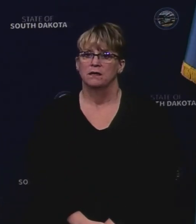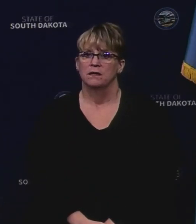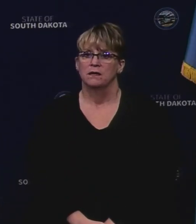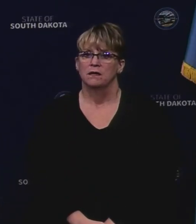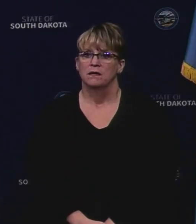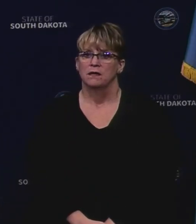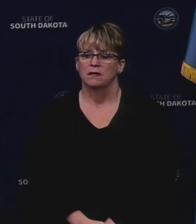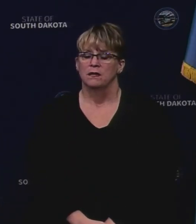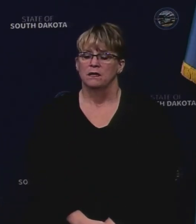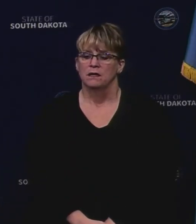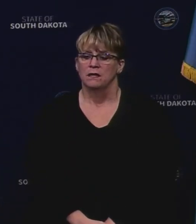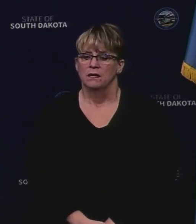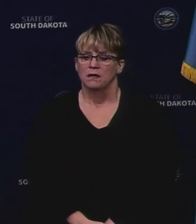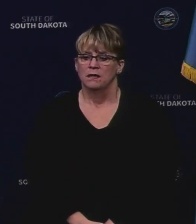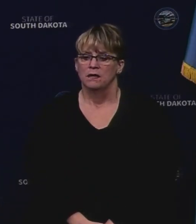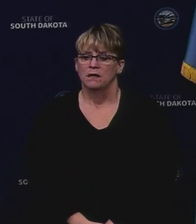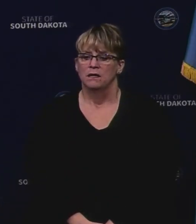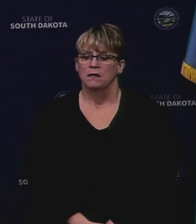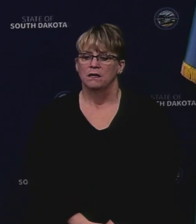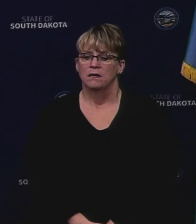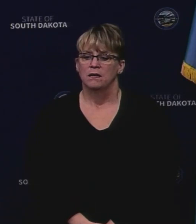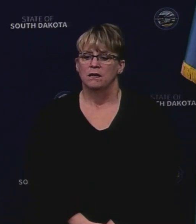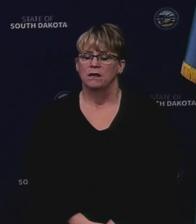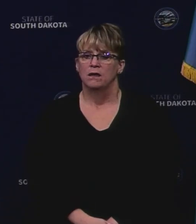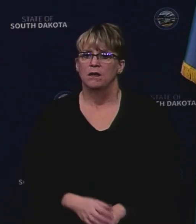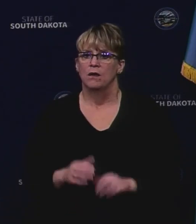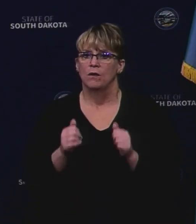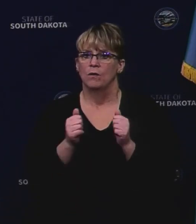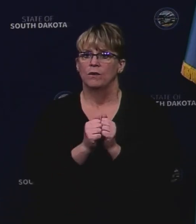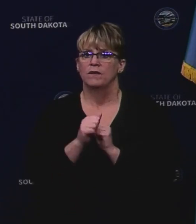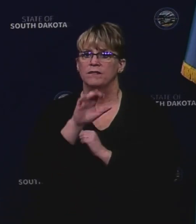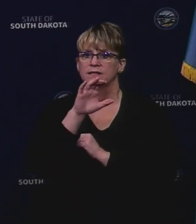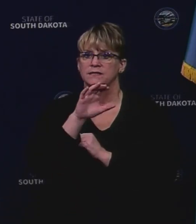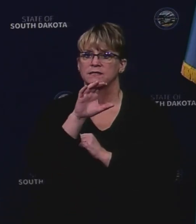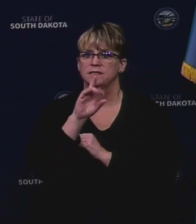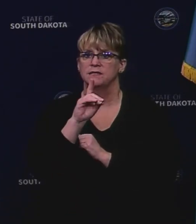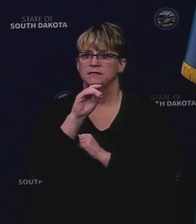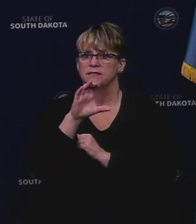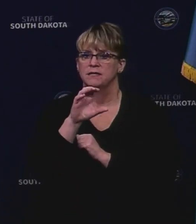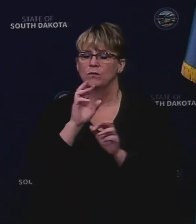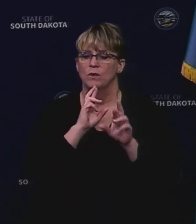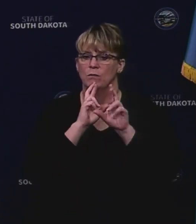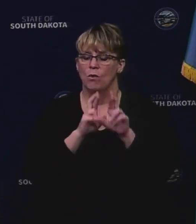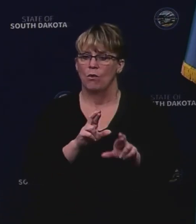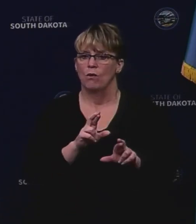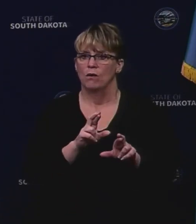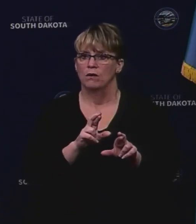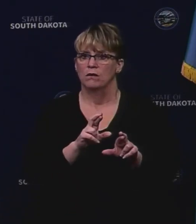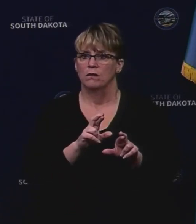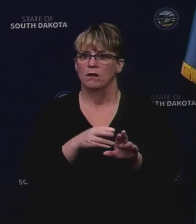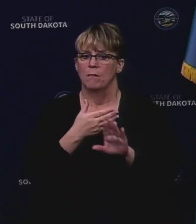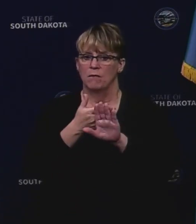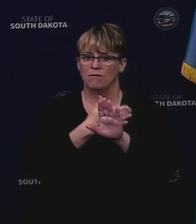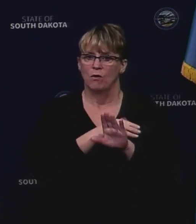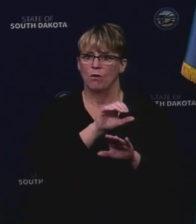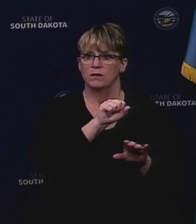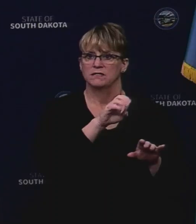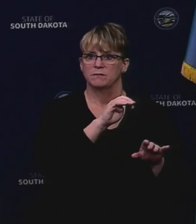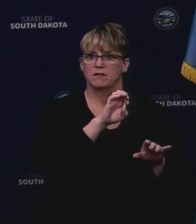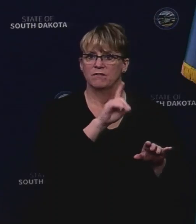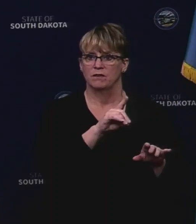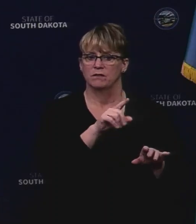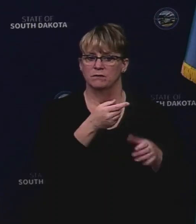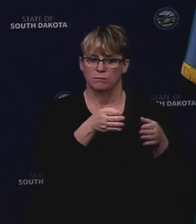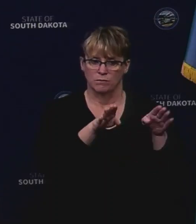So with the release of the CDC report and reviewing it, before Smithfield was closed, were they